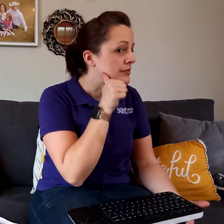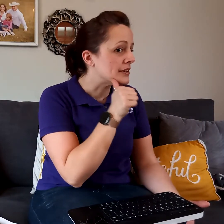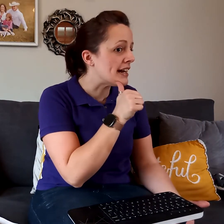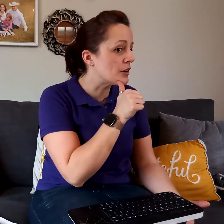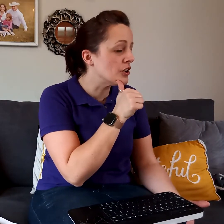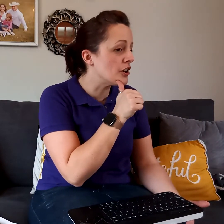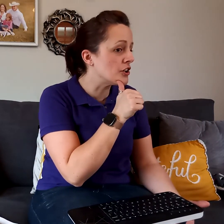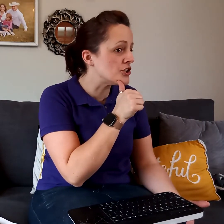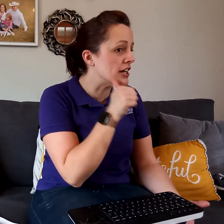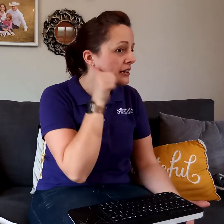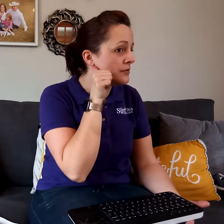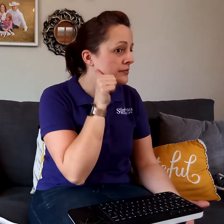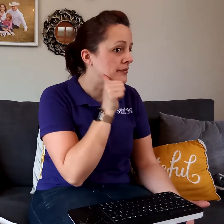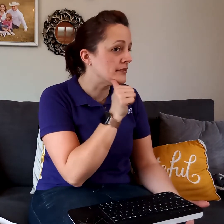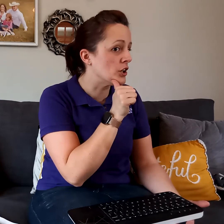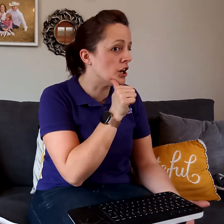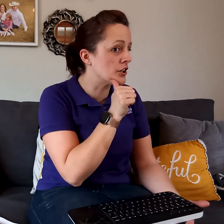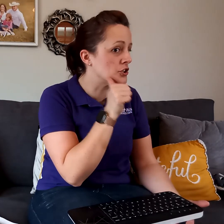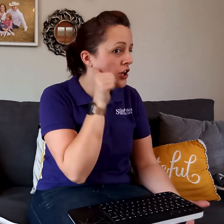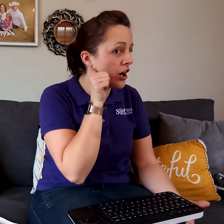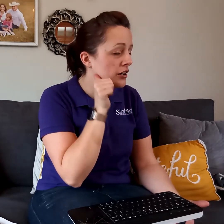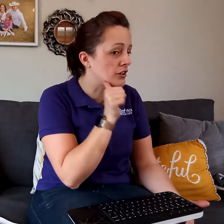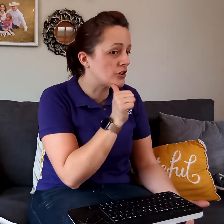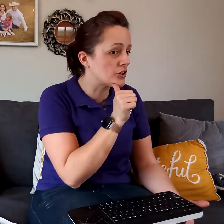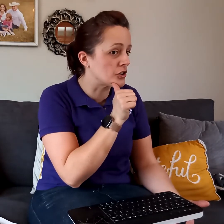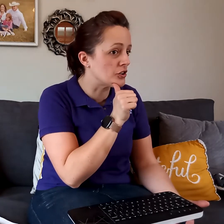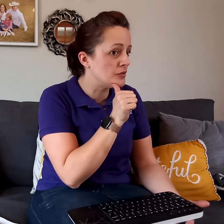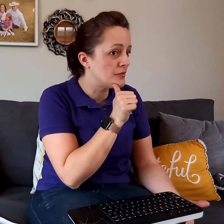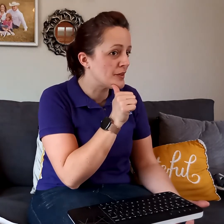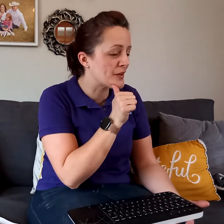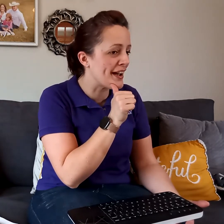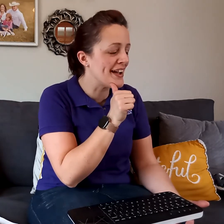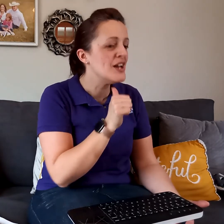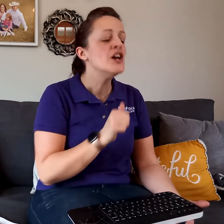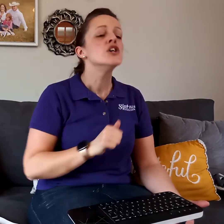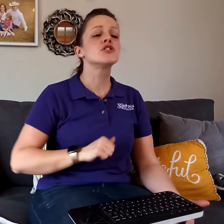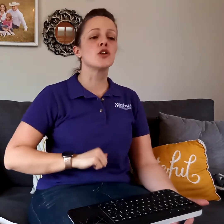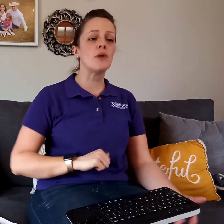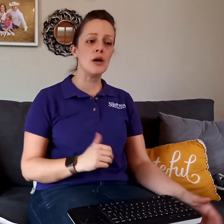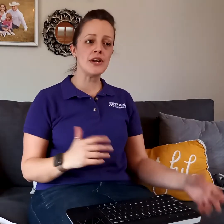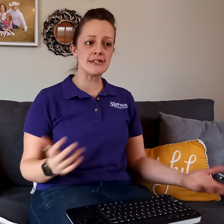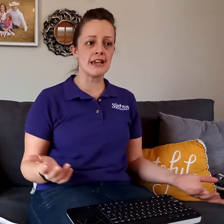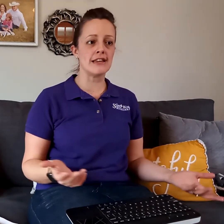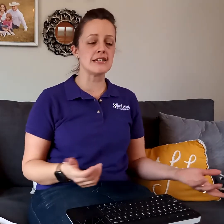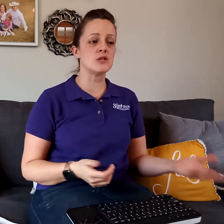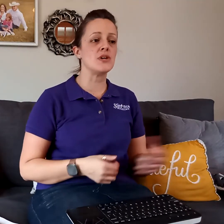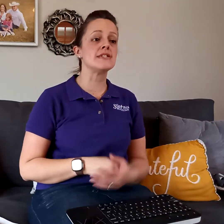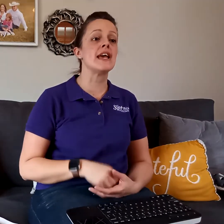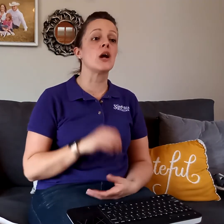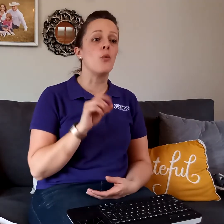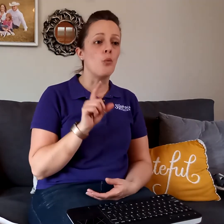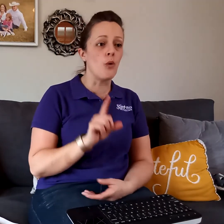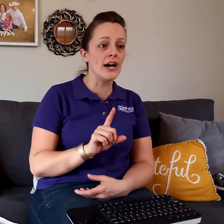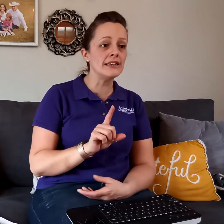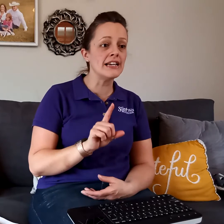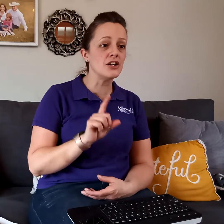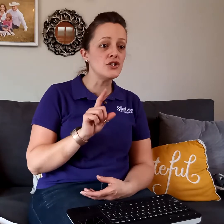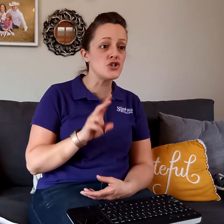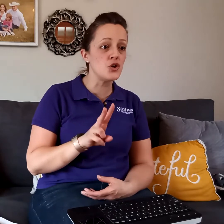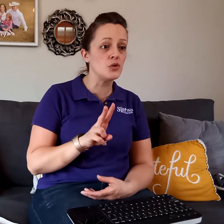down along your chin, along your jaw, girl, okay? So the way we sing this is we sing 1 little, 2